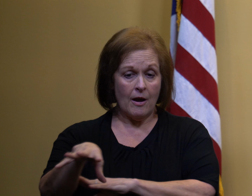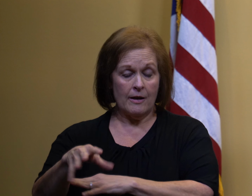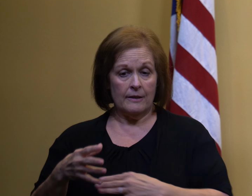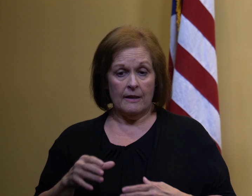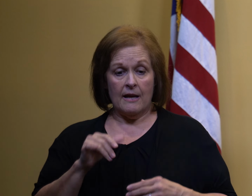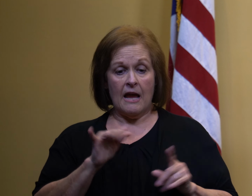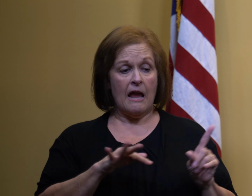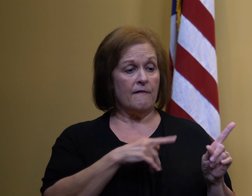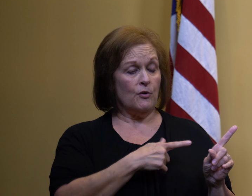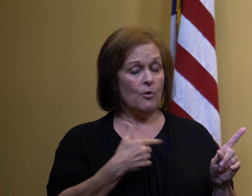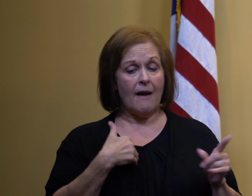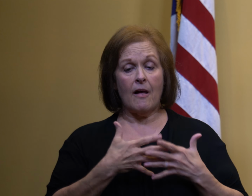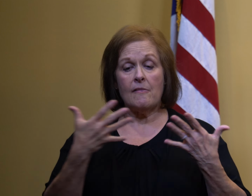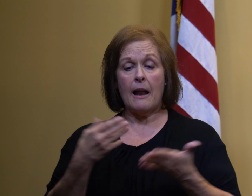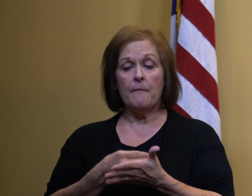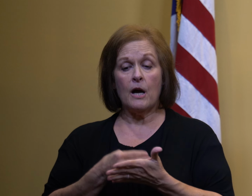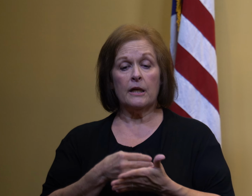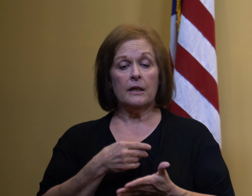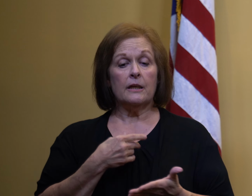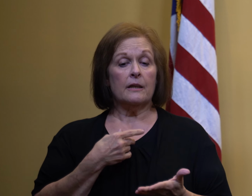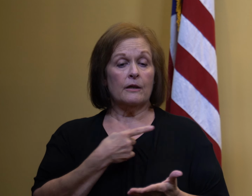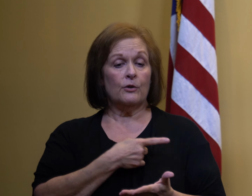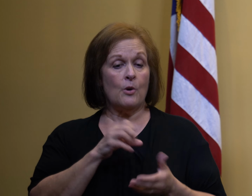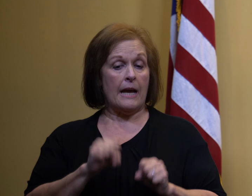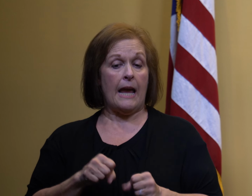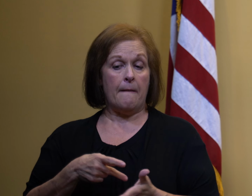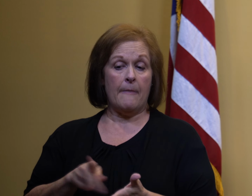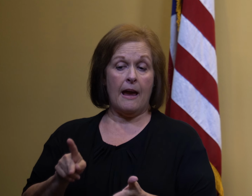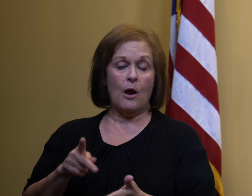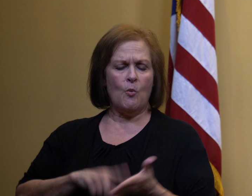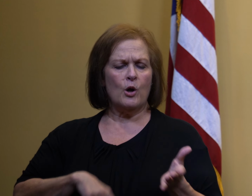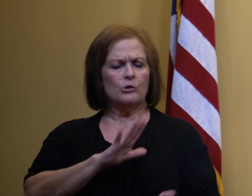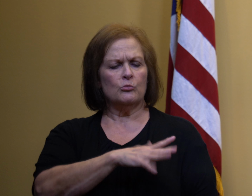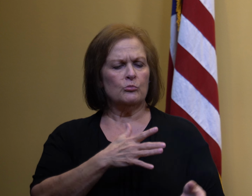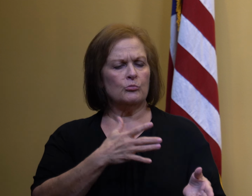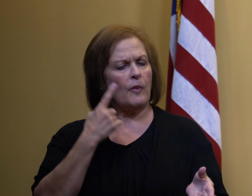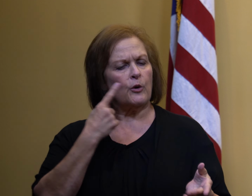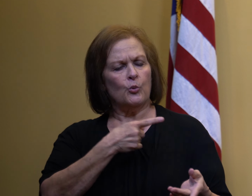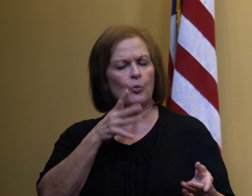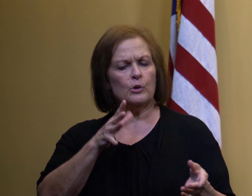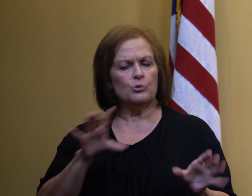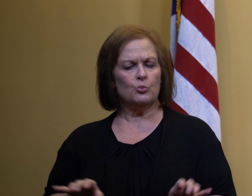unlimited budget and could do whatever you wanted to solve interstate shooting problems? Sure. So,